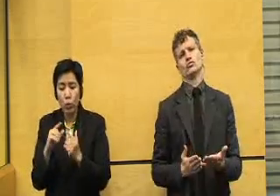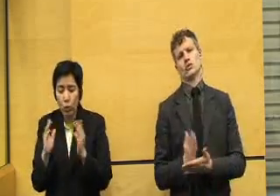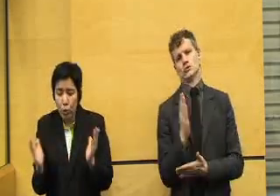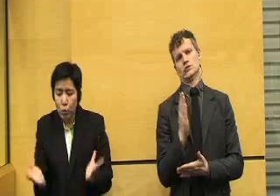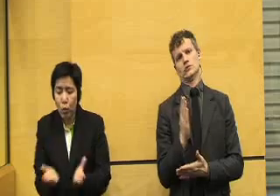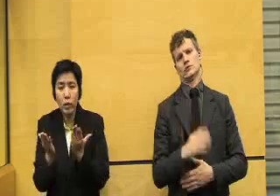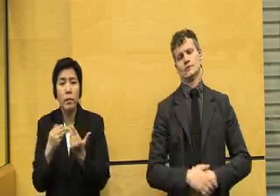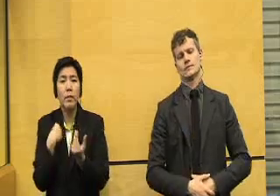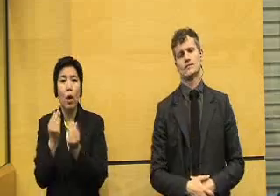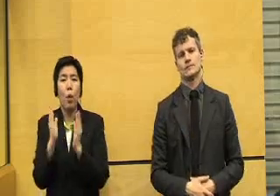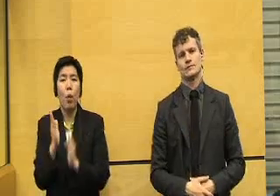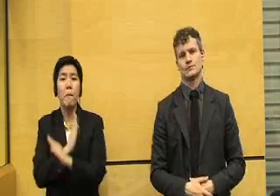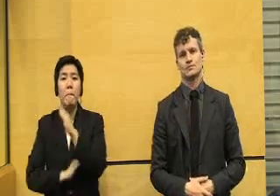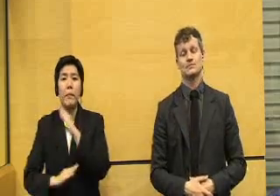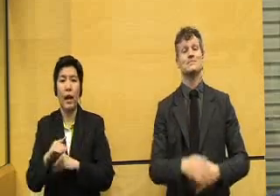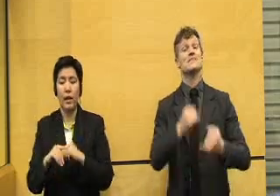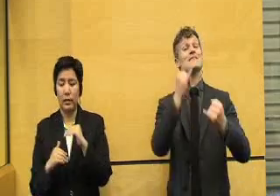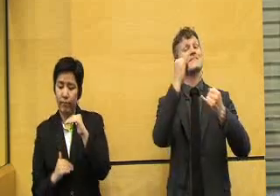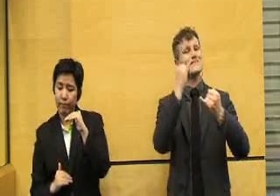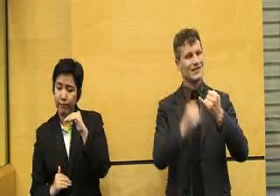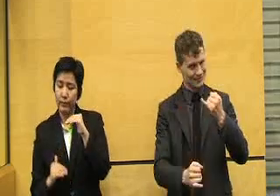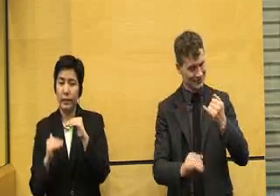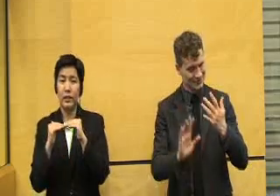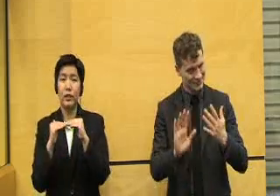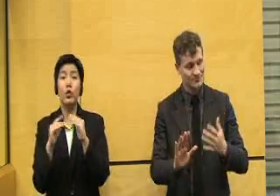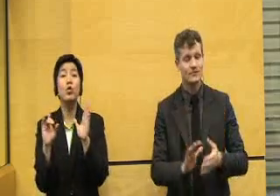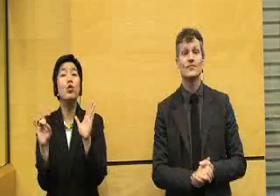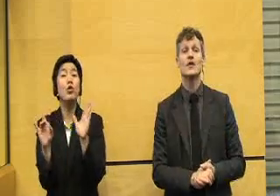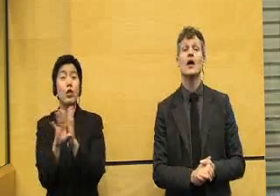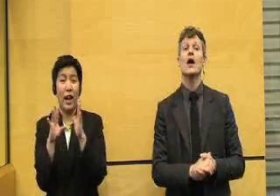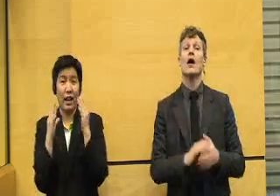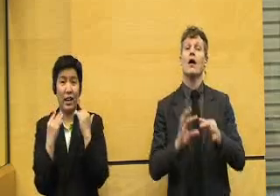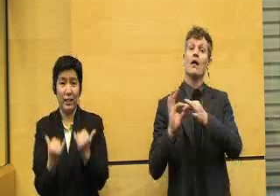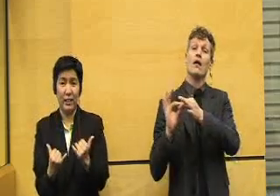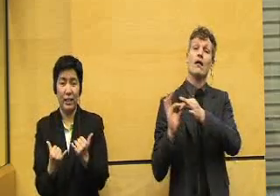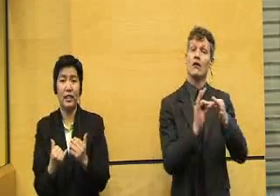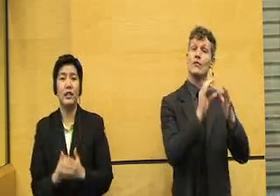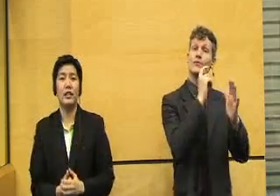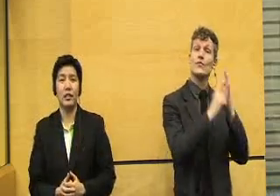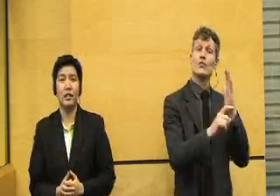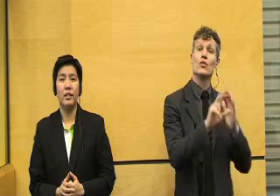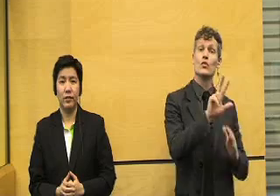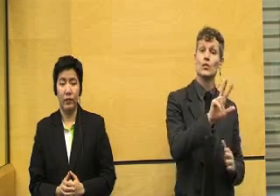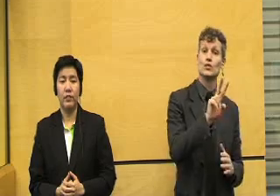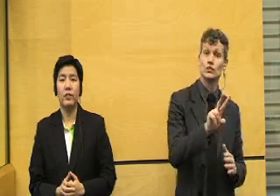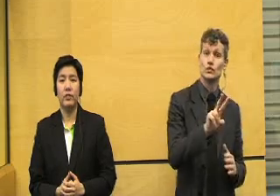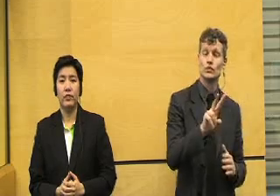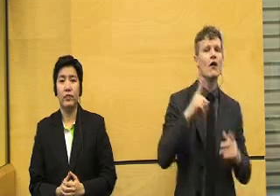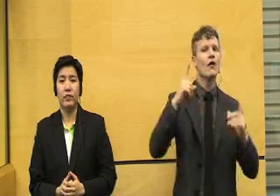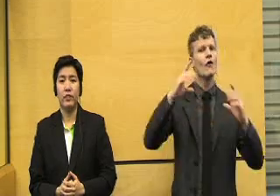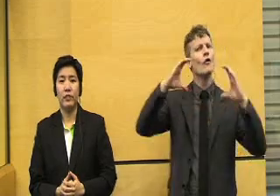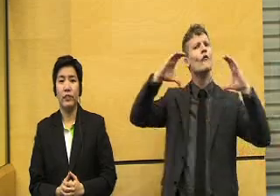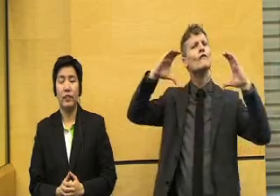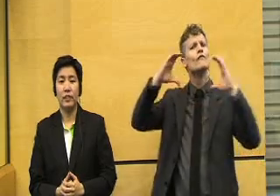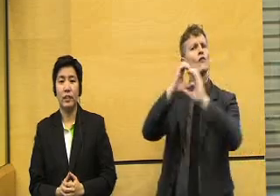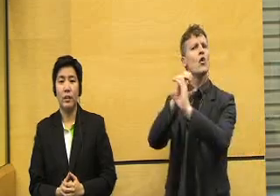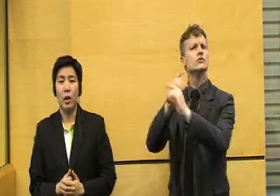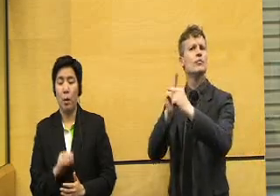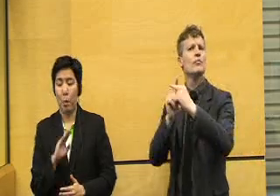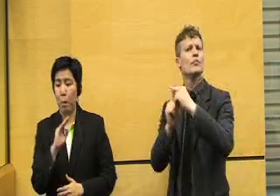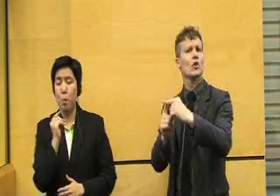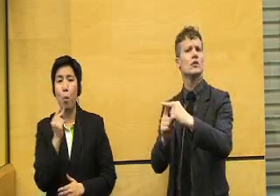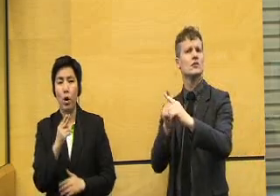with disabilities. Finally, in the context of Article 32, focal point, it is my expectation